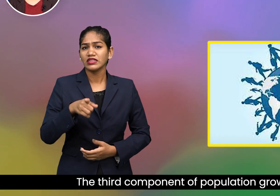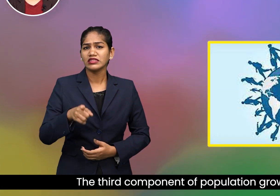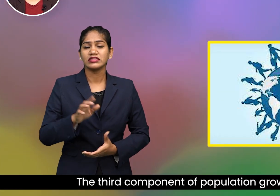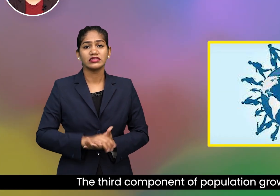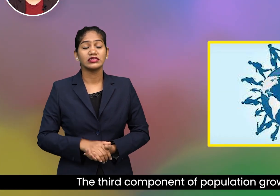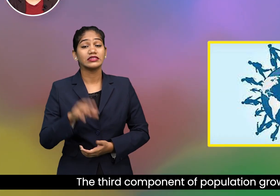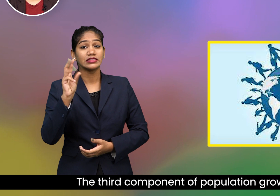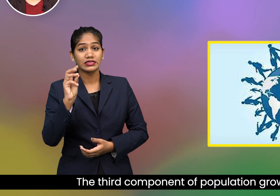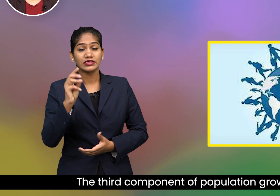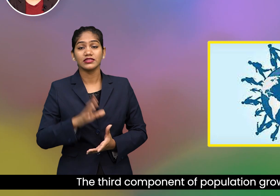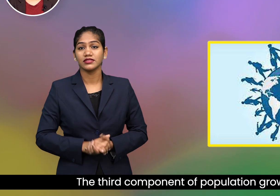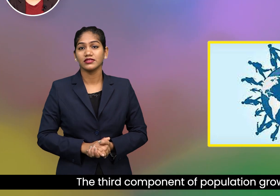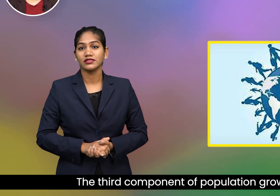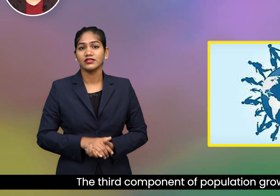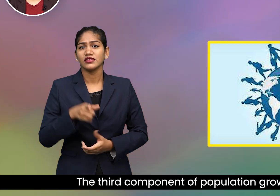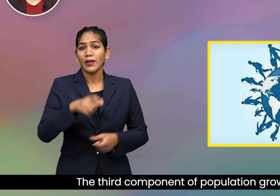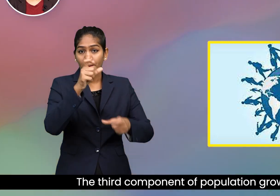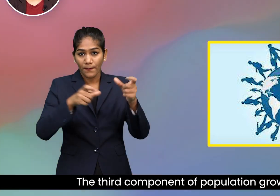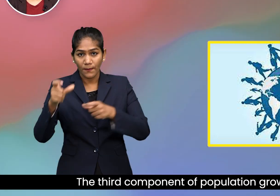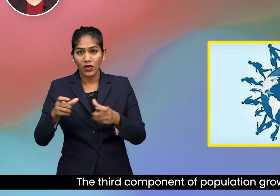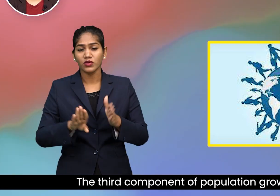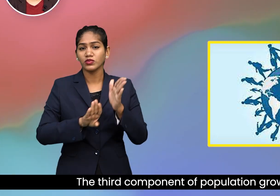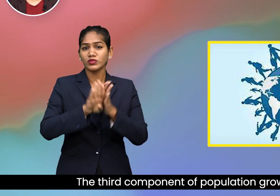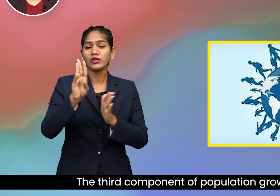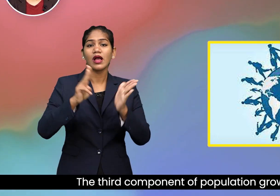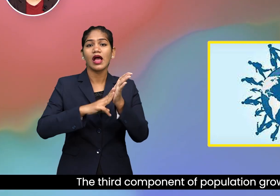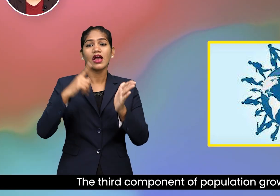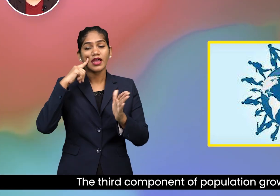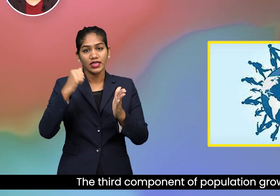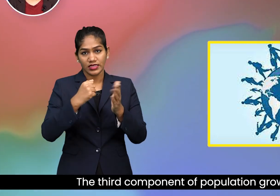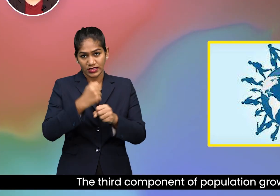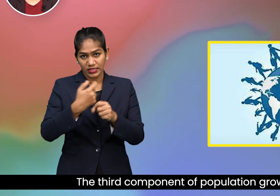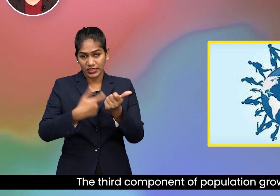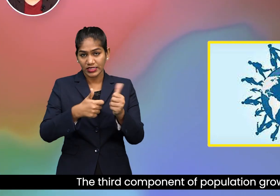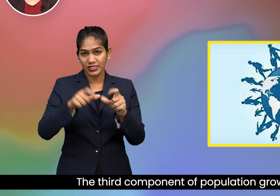The third component of population growth is migration.